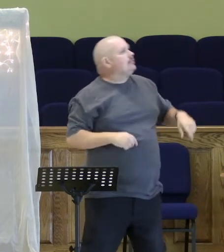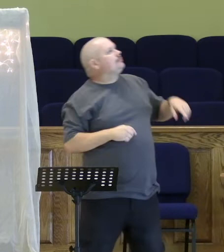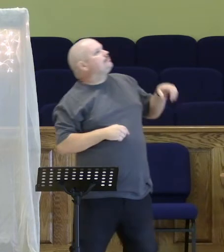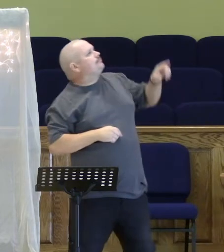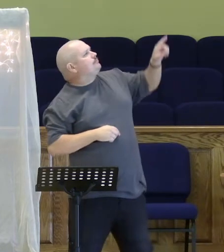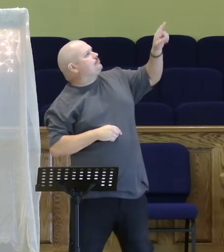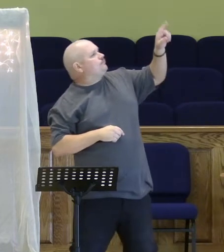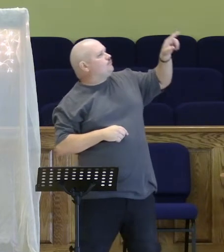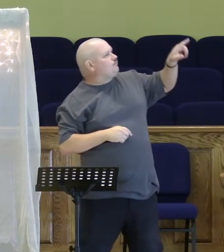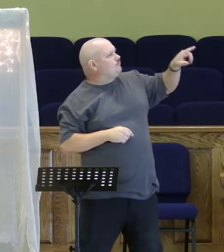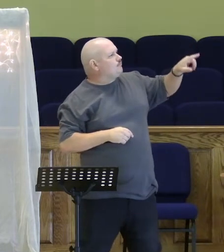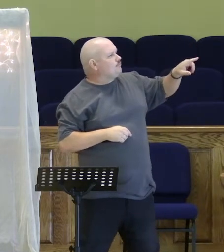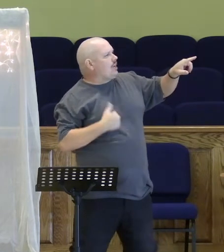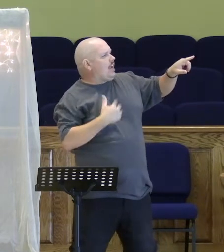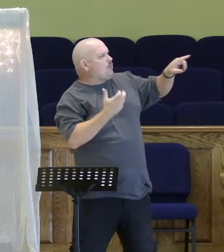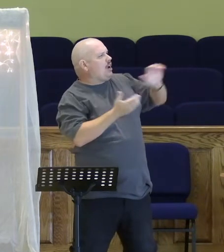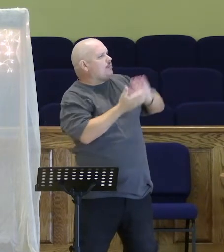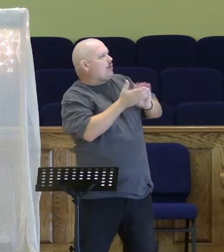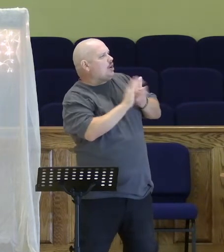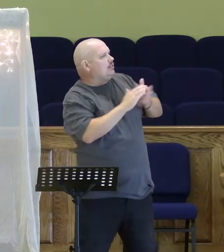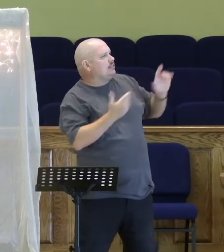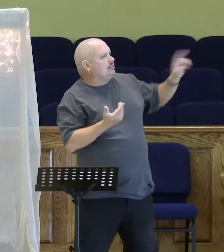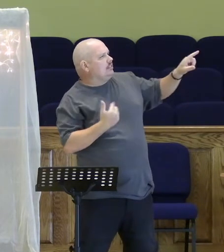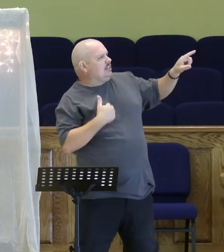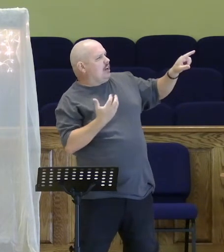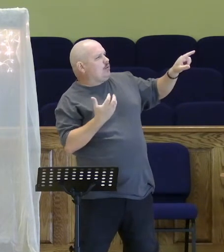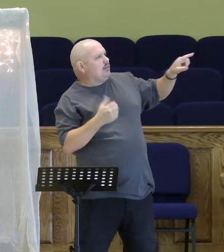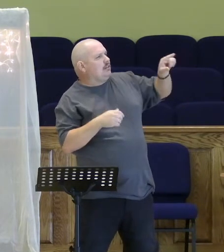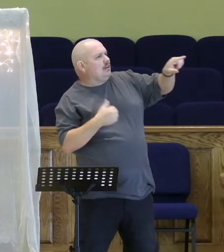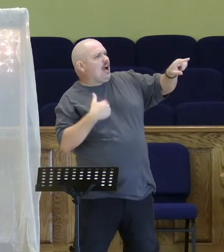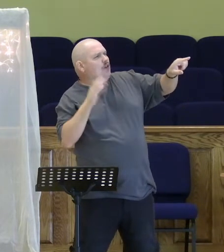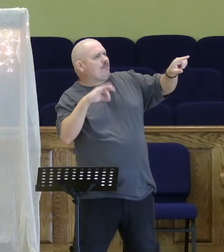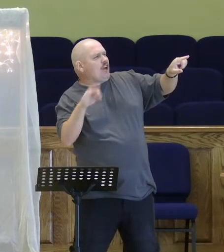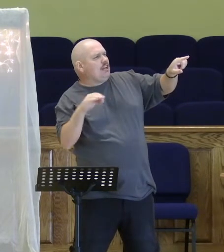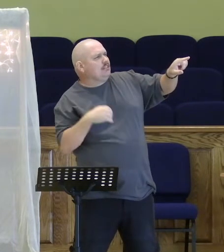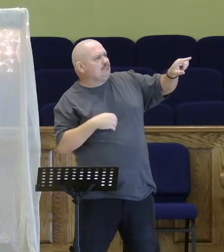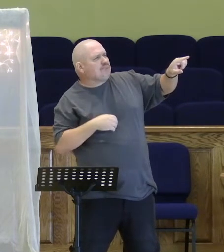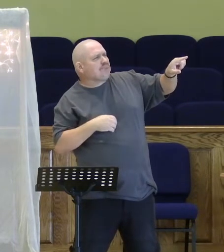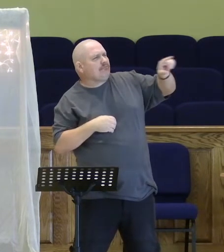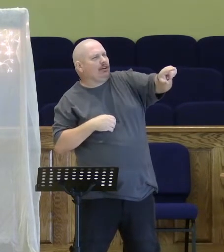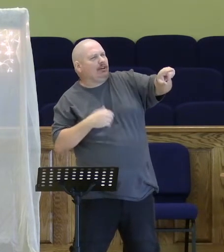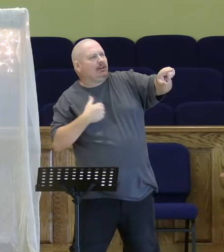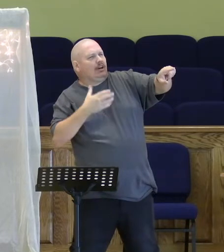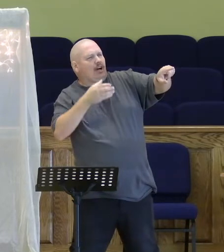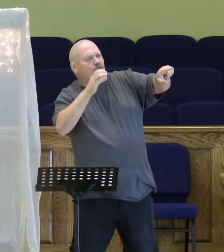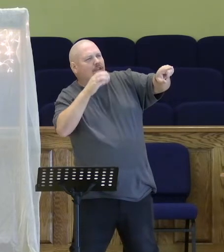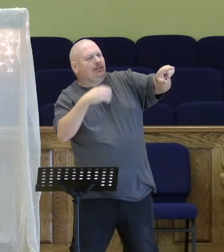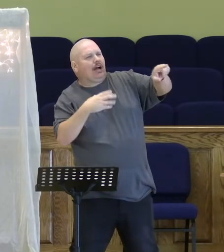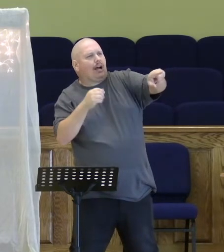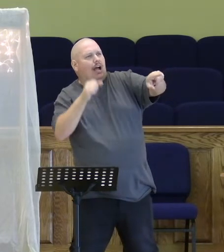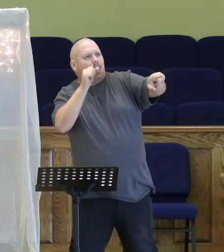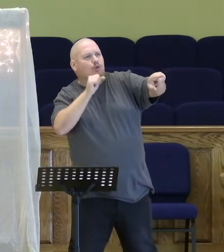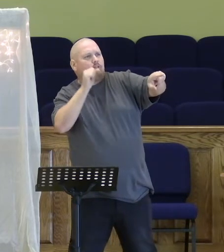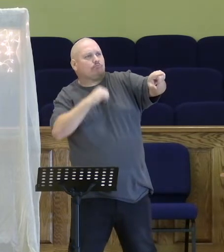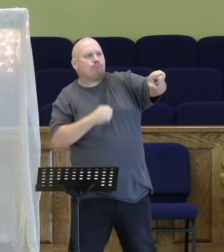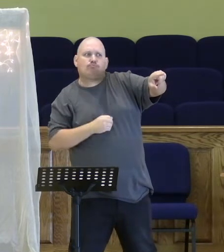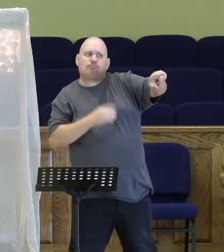the different menu items and the prices on the board. And, okay, I want that burger and I want that fry and I want that drink and I want, oh, I got to